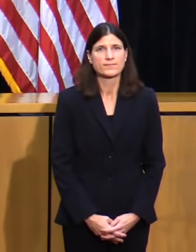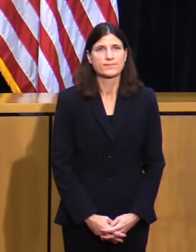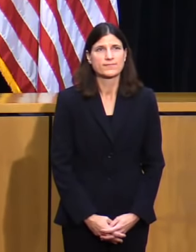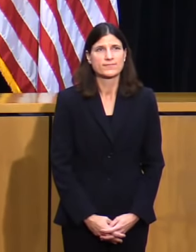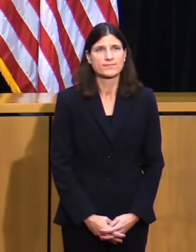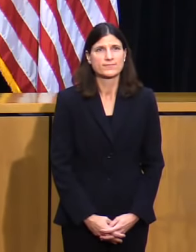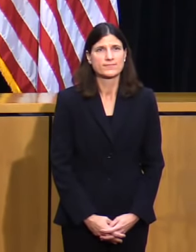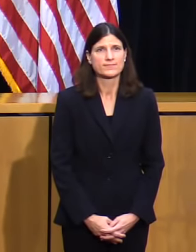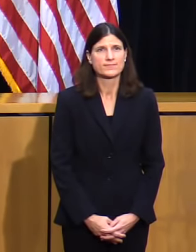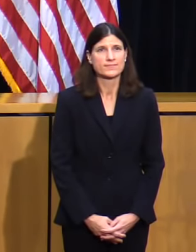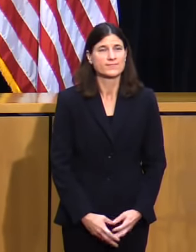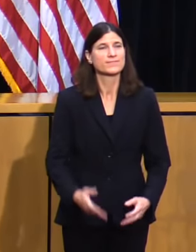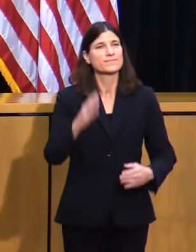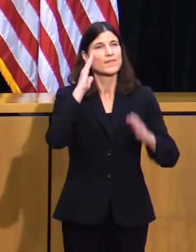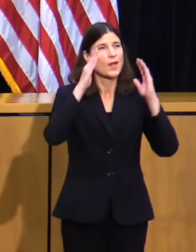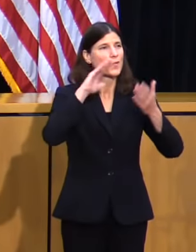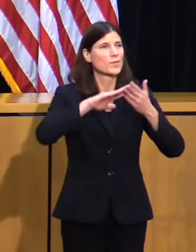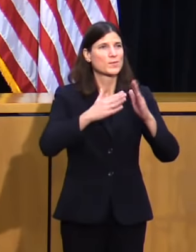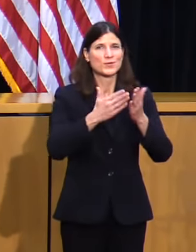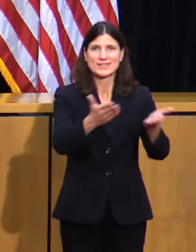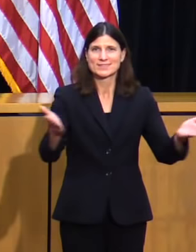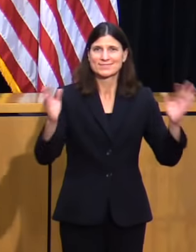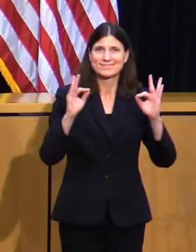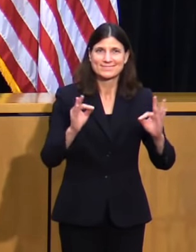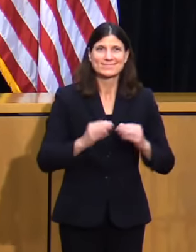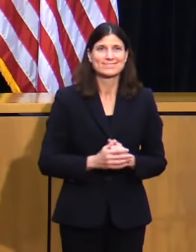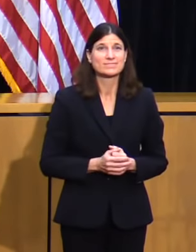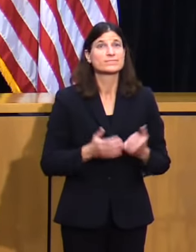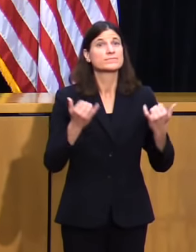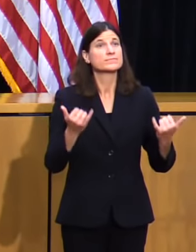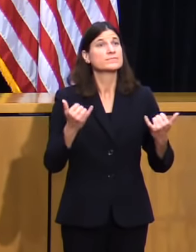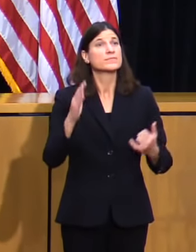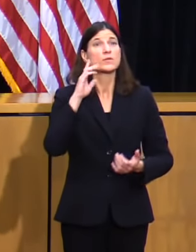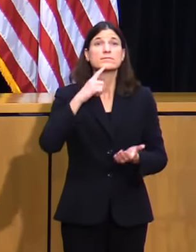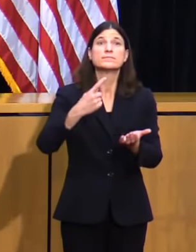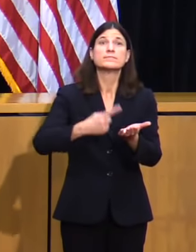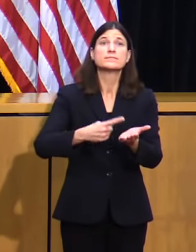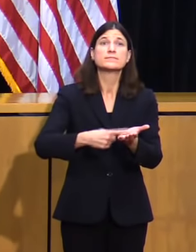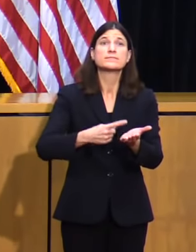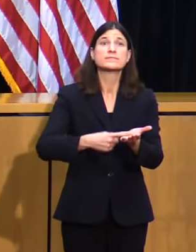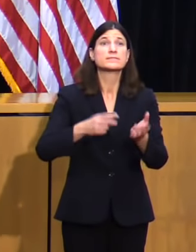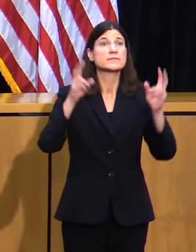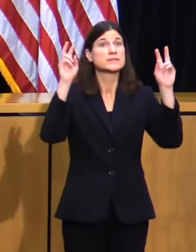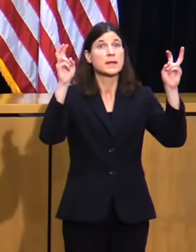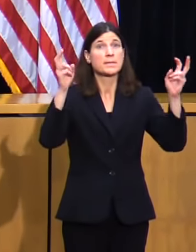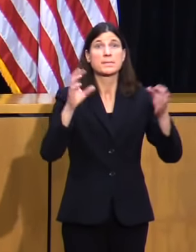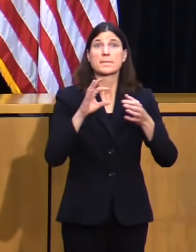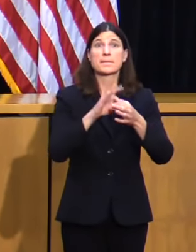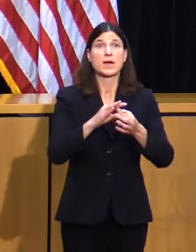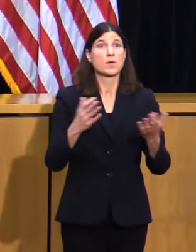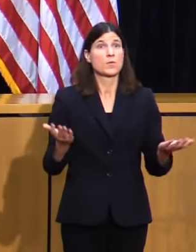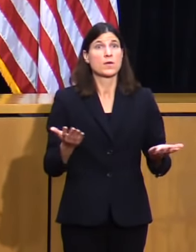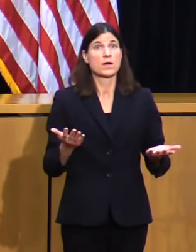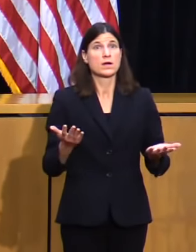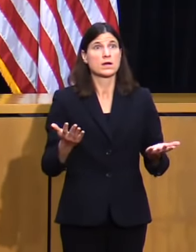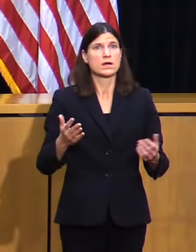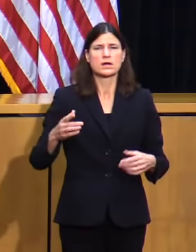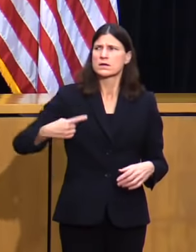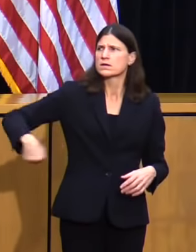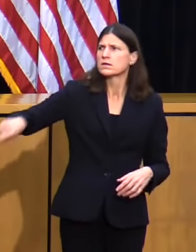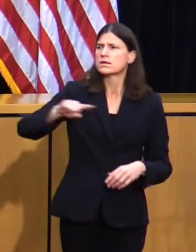So good afternoon. Today we'll be talking about some of the work that the Command Center is doing with some of our colleagues in the hospital community to